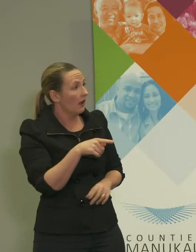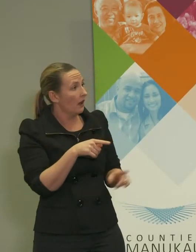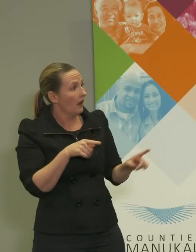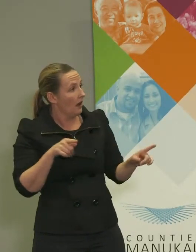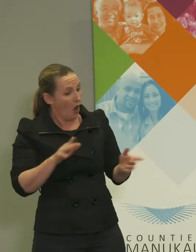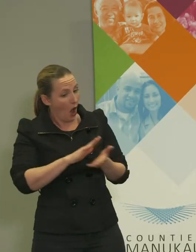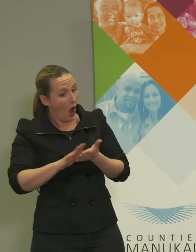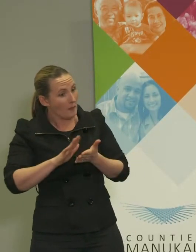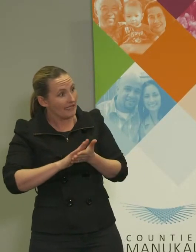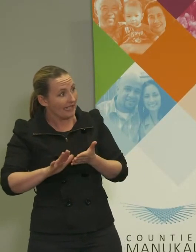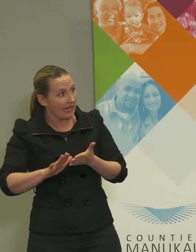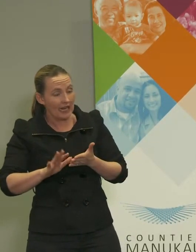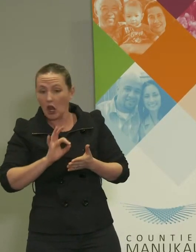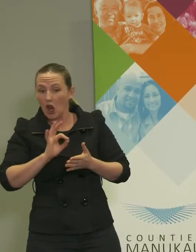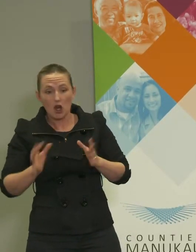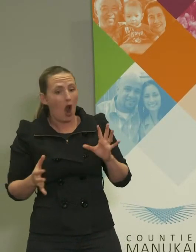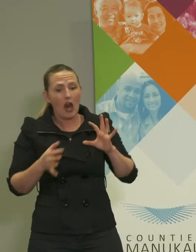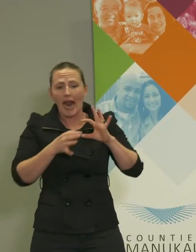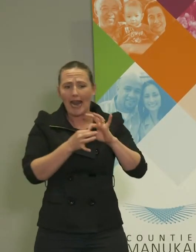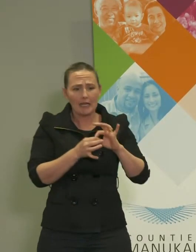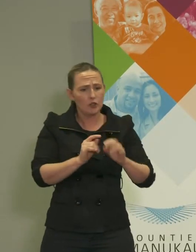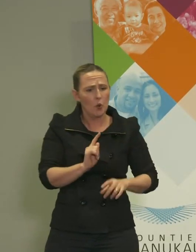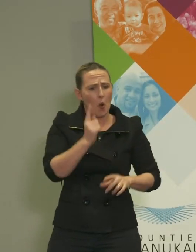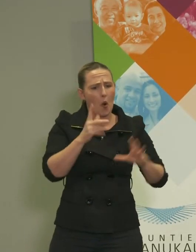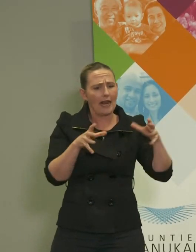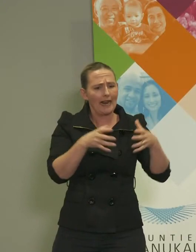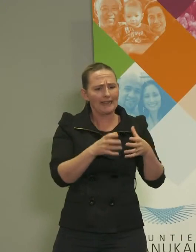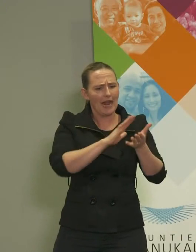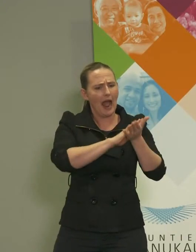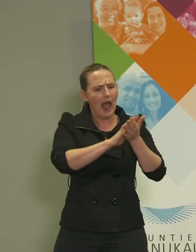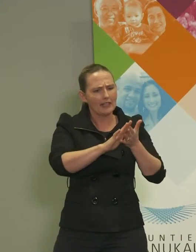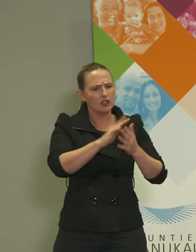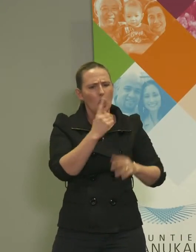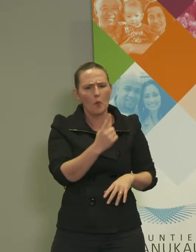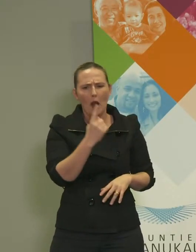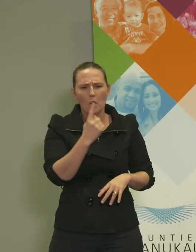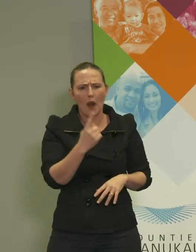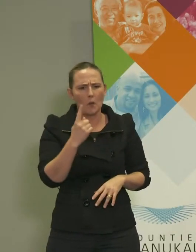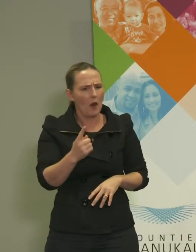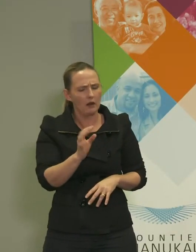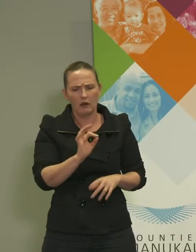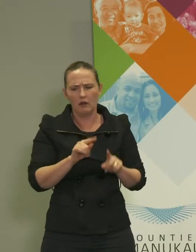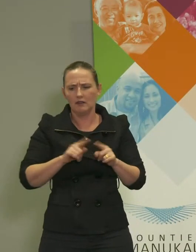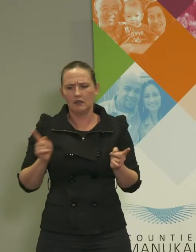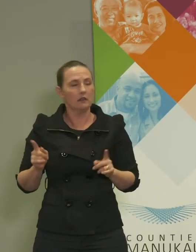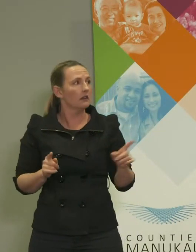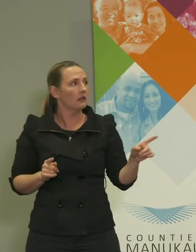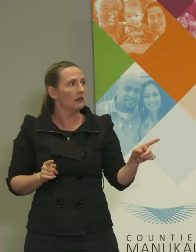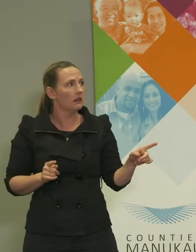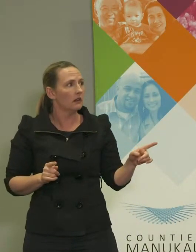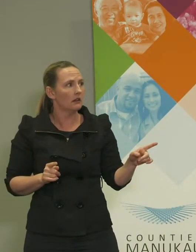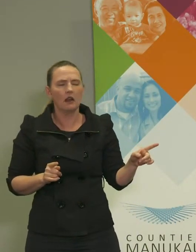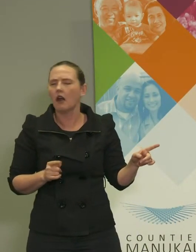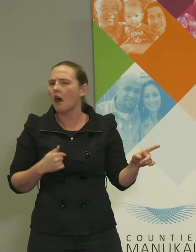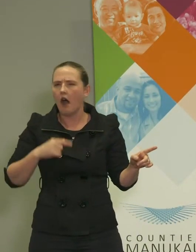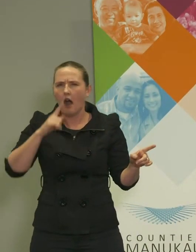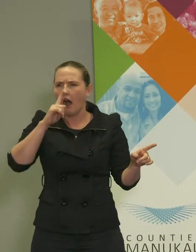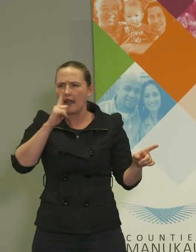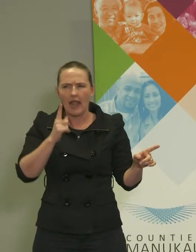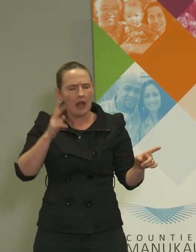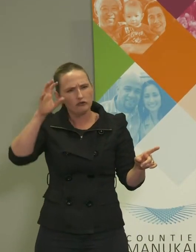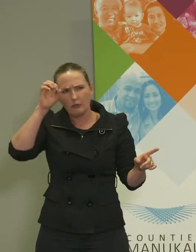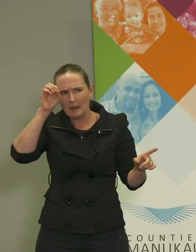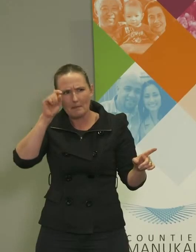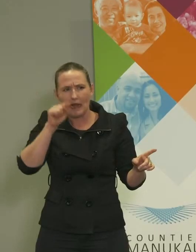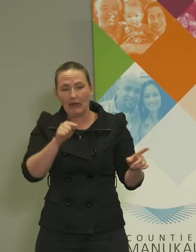so it's not H111. So what strain of the virus was that one? Look, it's B111, and I can't recall.